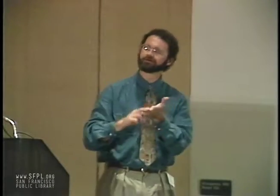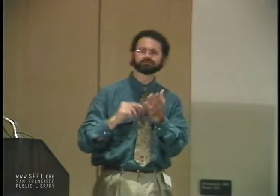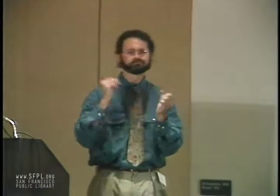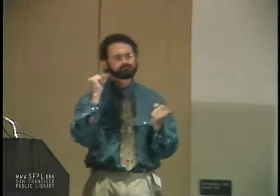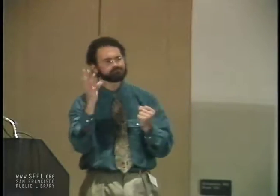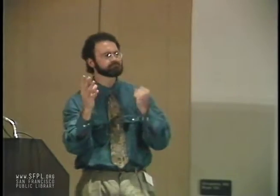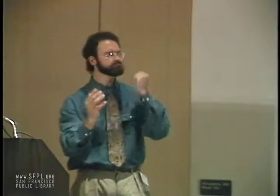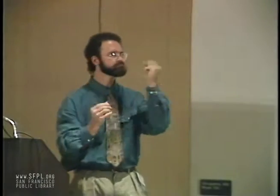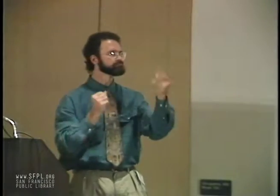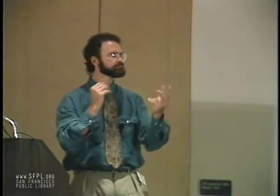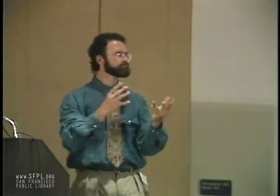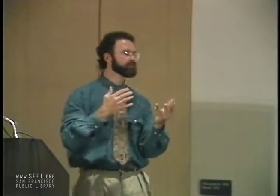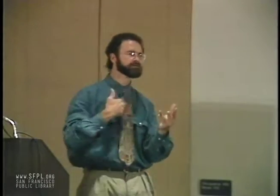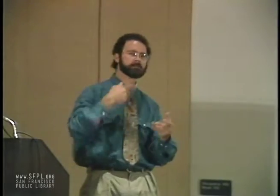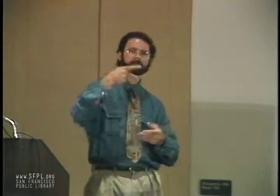Nothing. We still have rhythm.